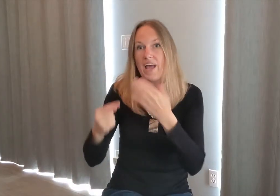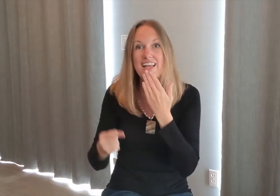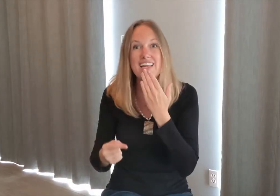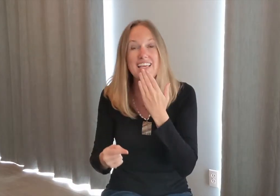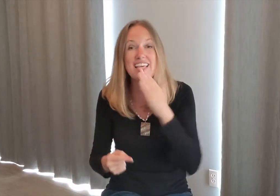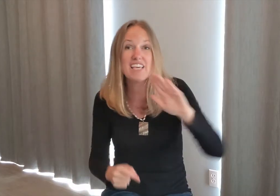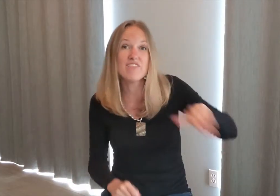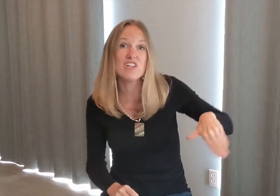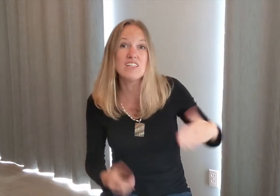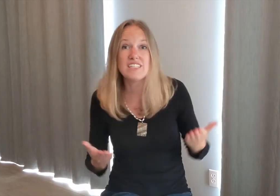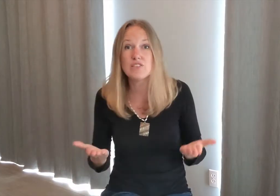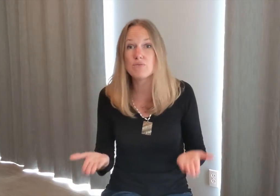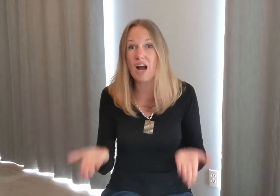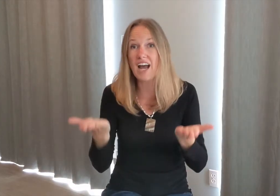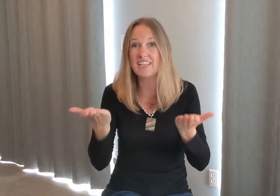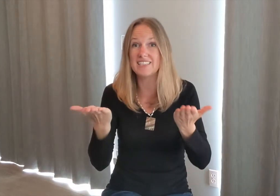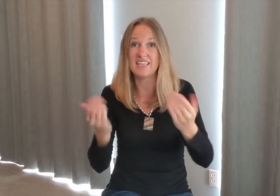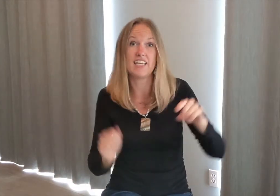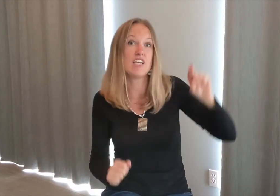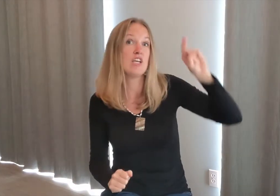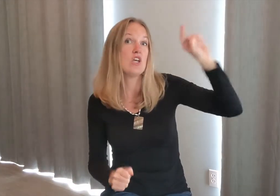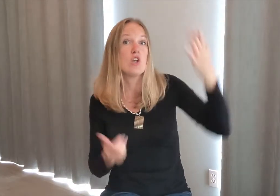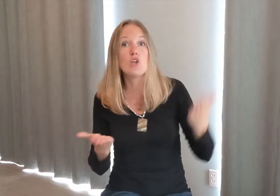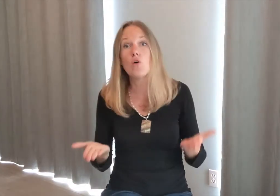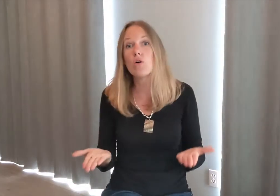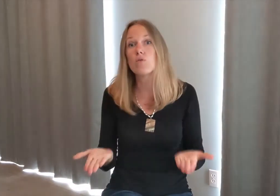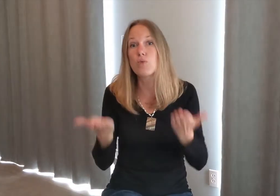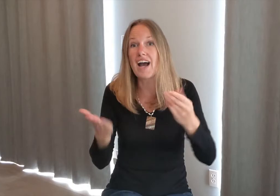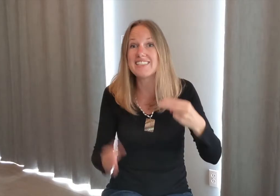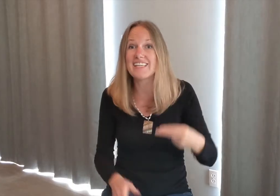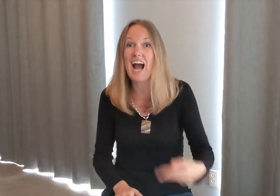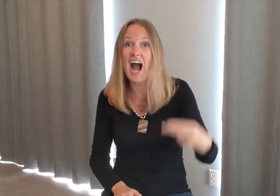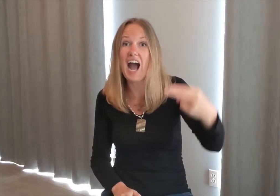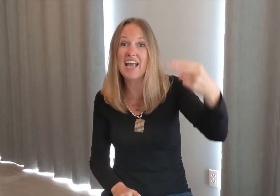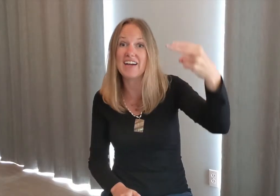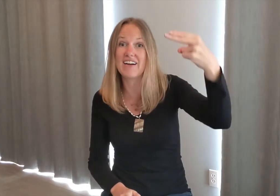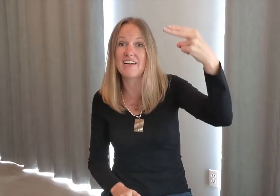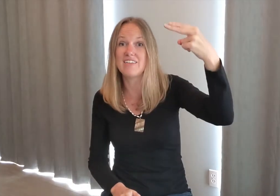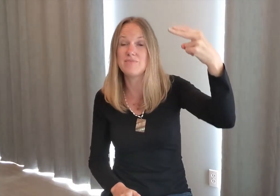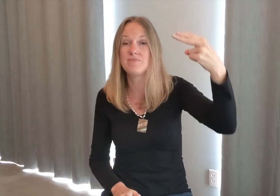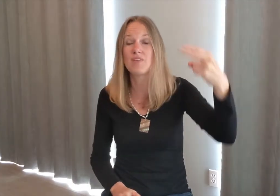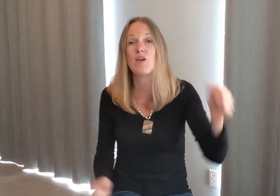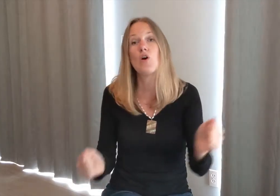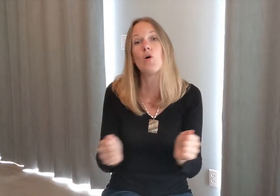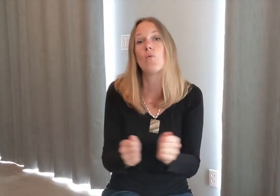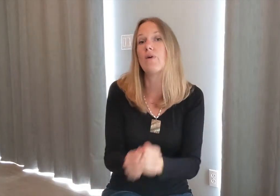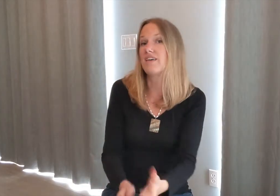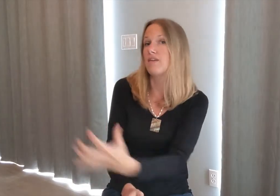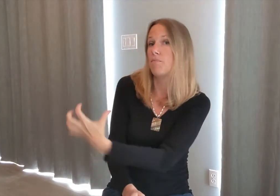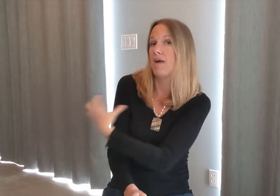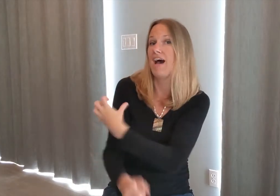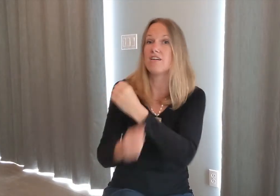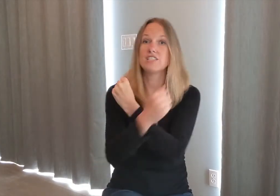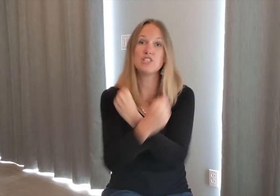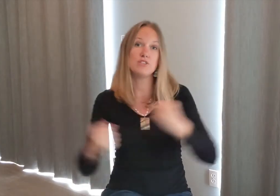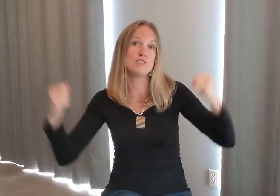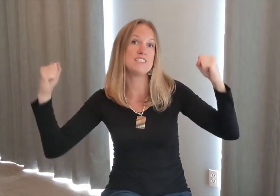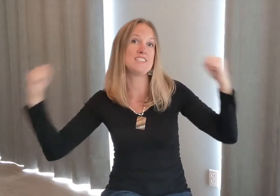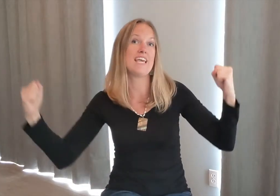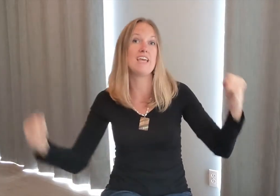When evil is rising, you're rising higher with power to